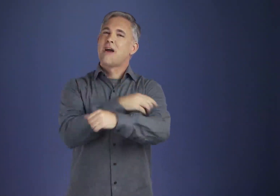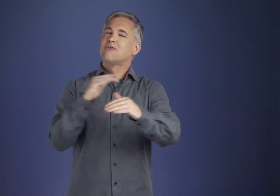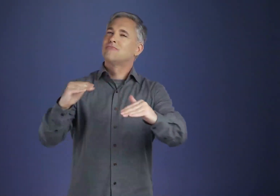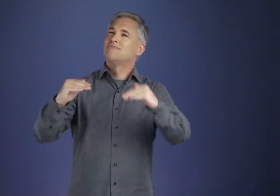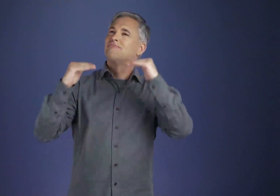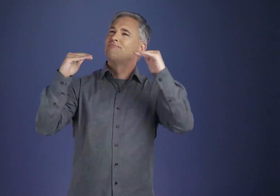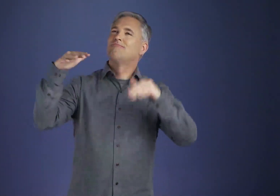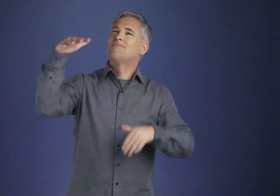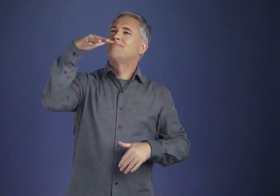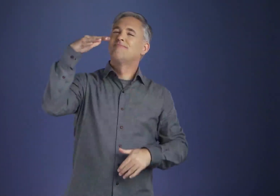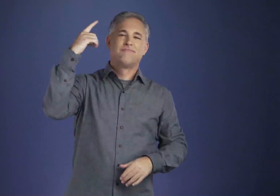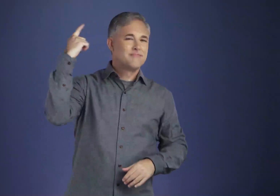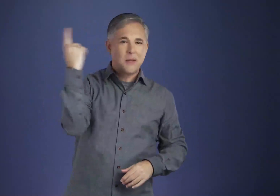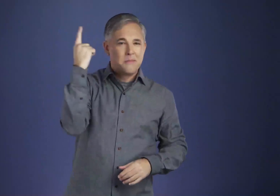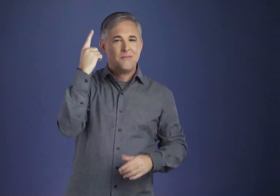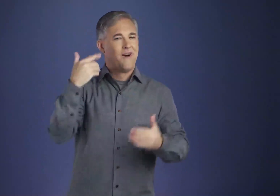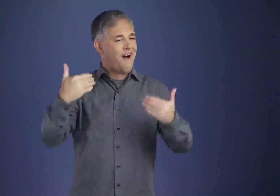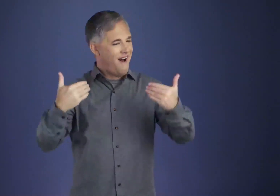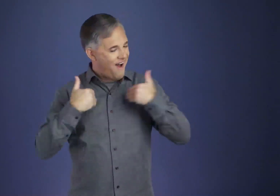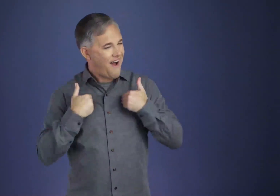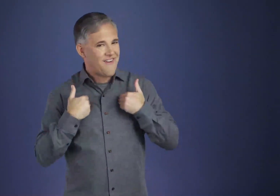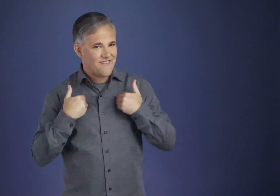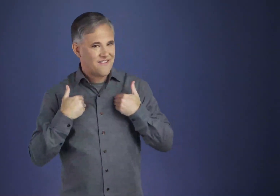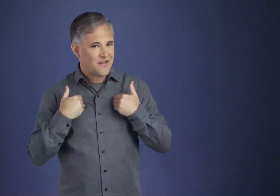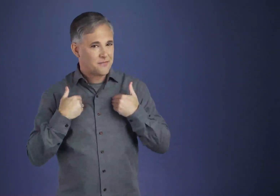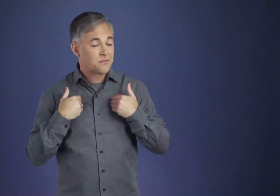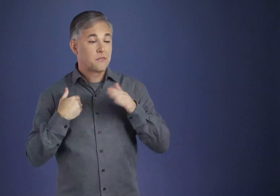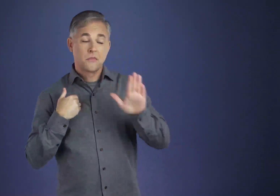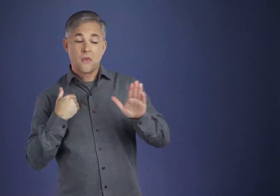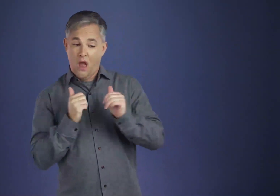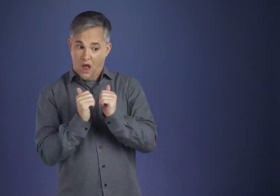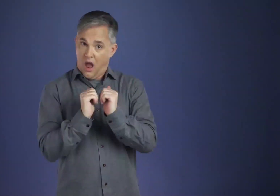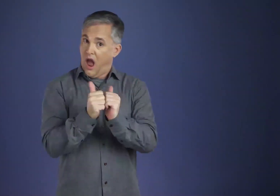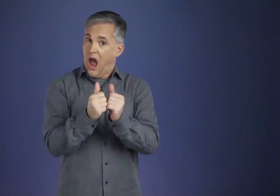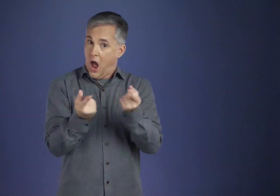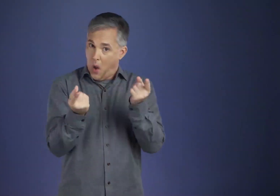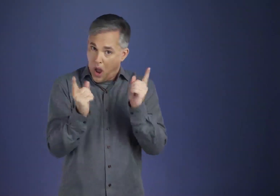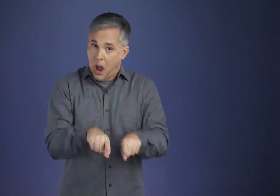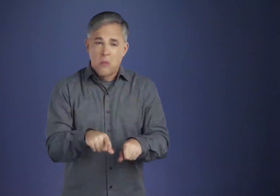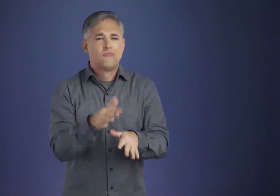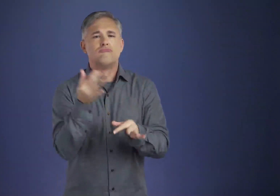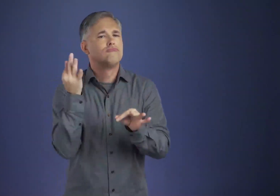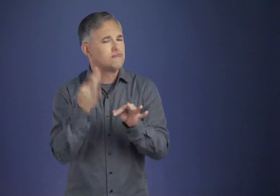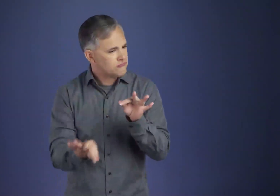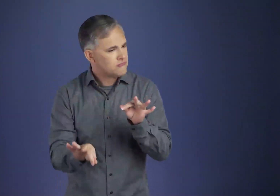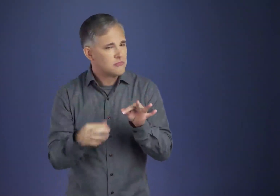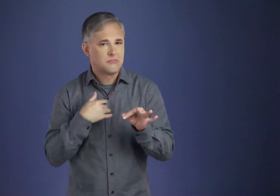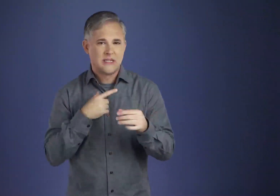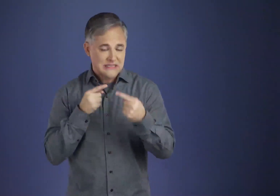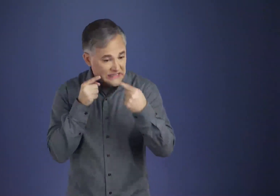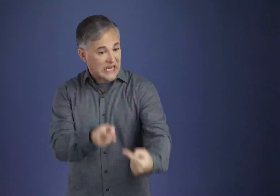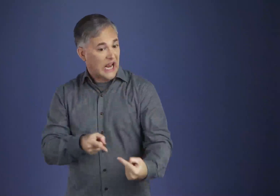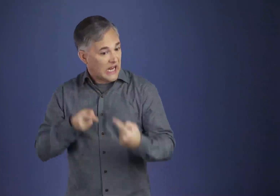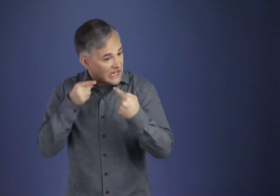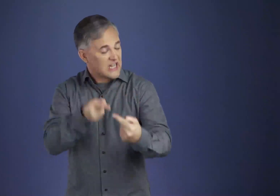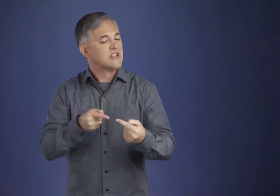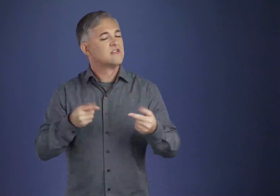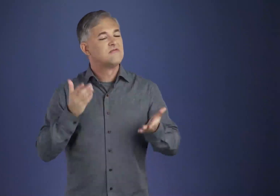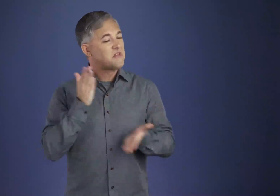To acquire it, I had only to stop fighting and practice the rest of AA's program as enthusiastically as